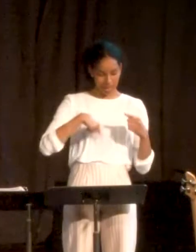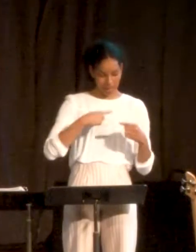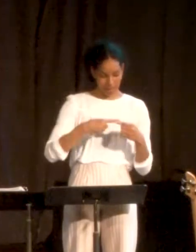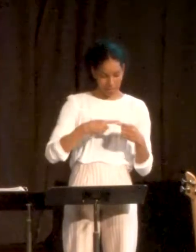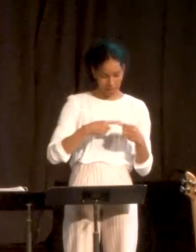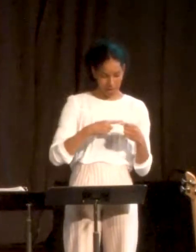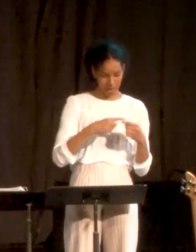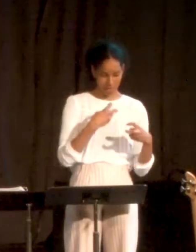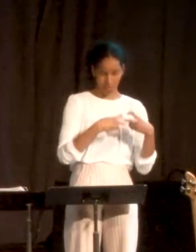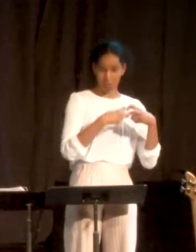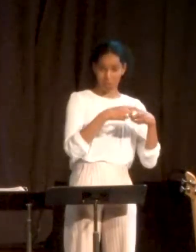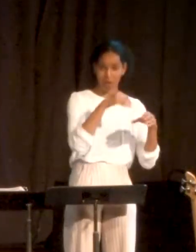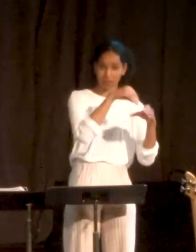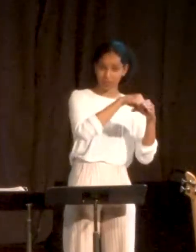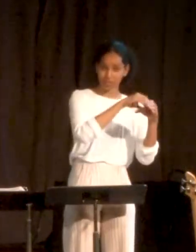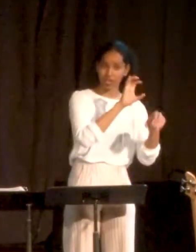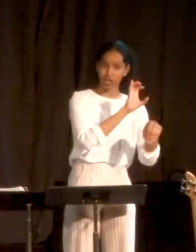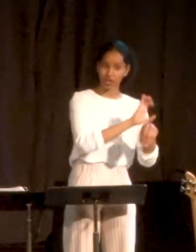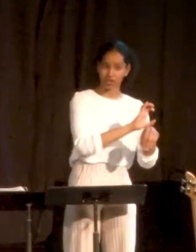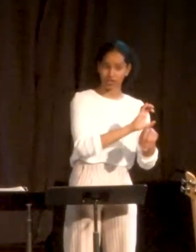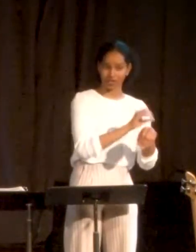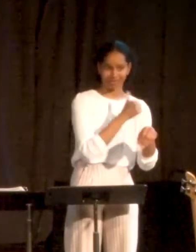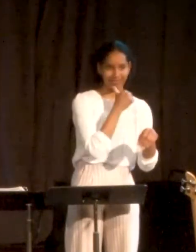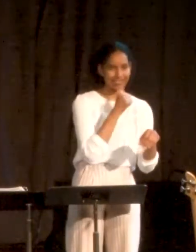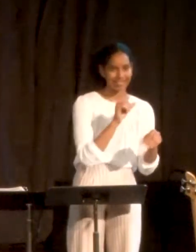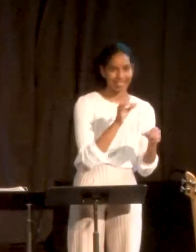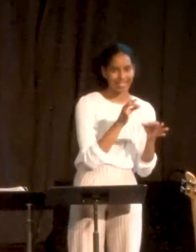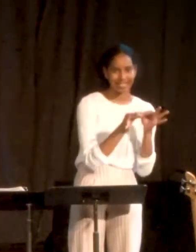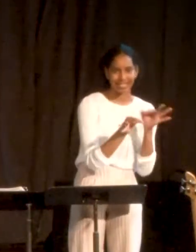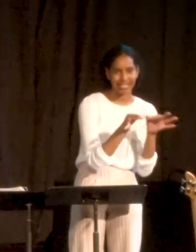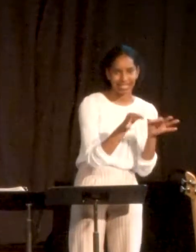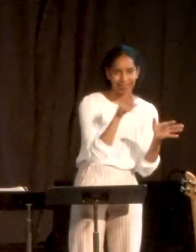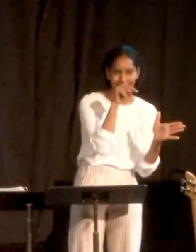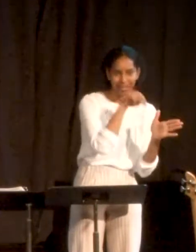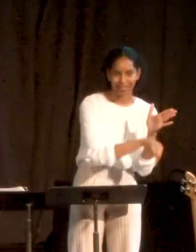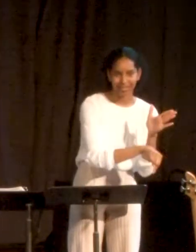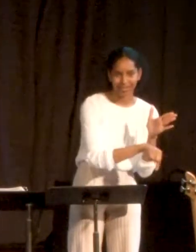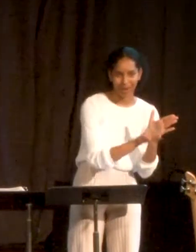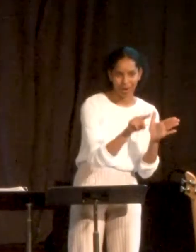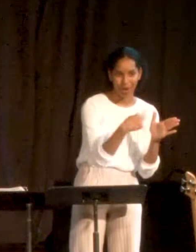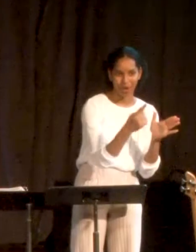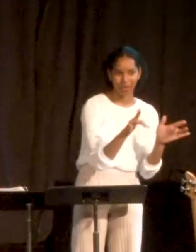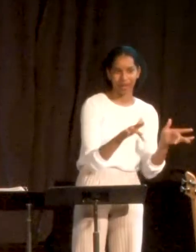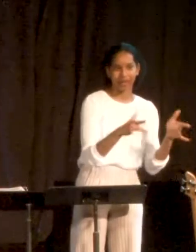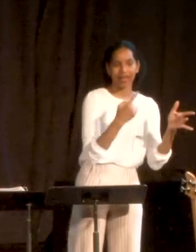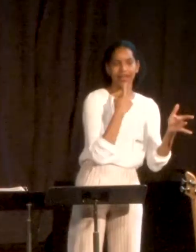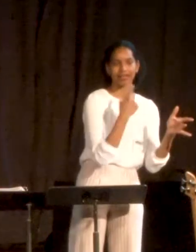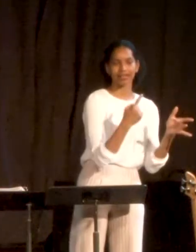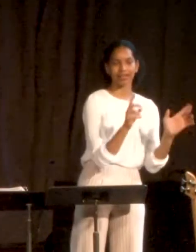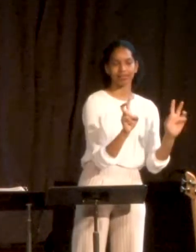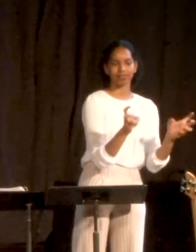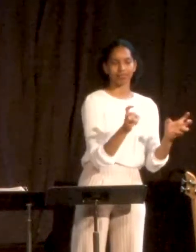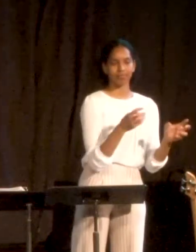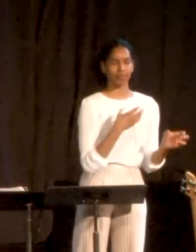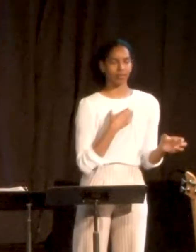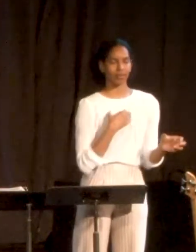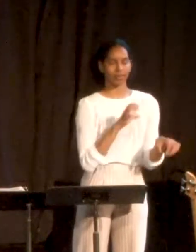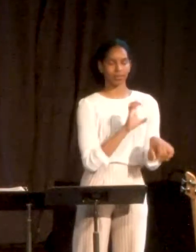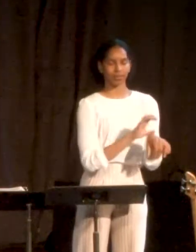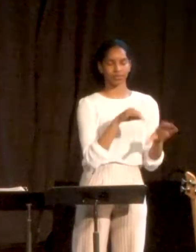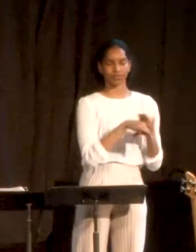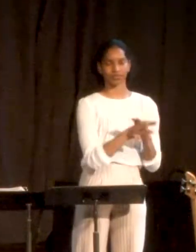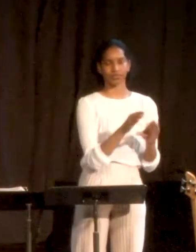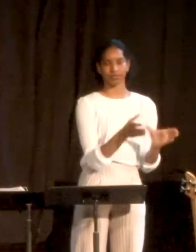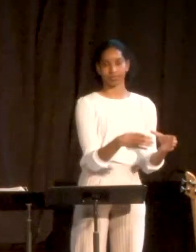kerfluffle at all because it introduces us to Stephen, the